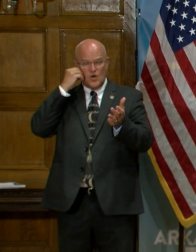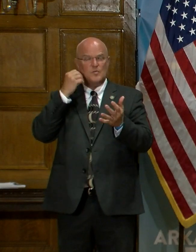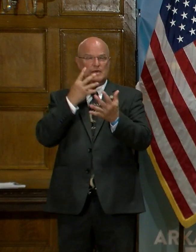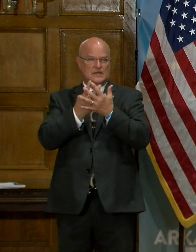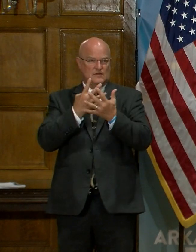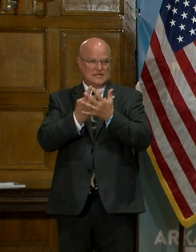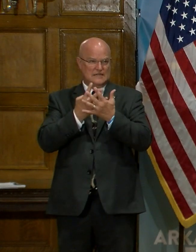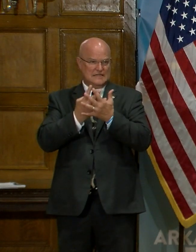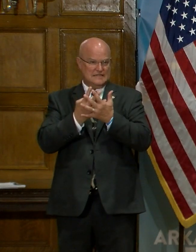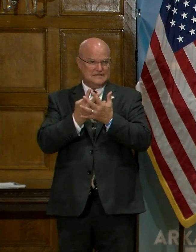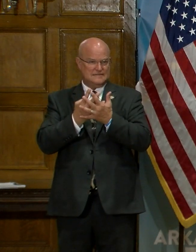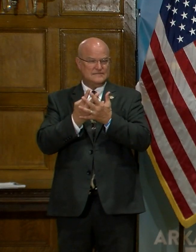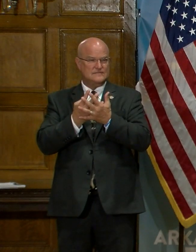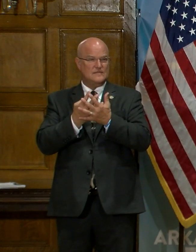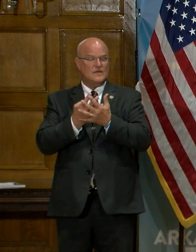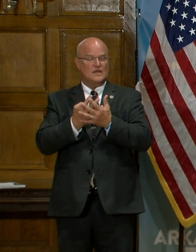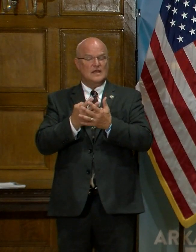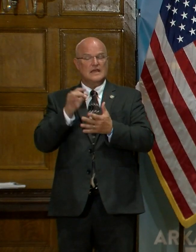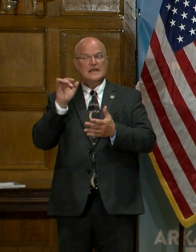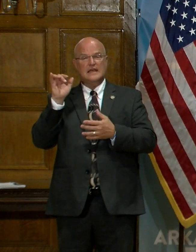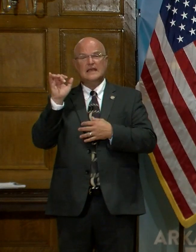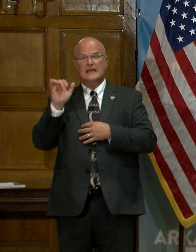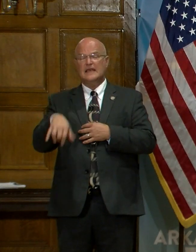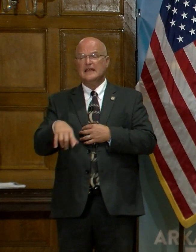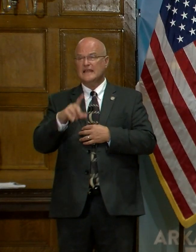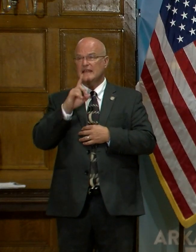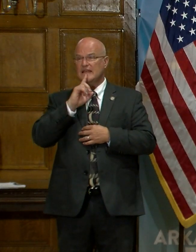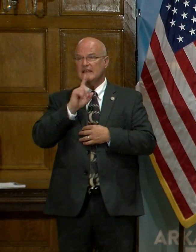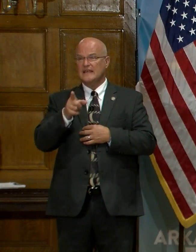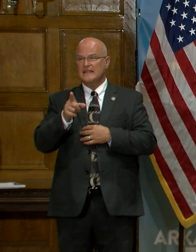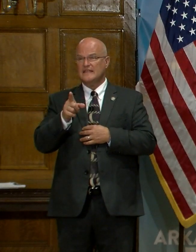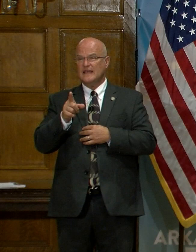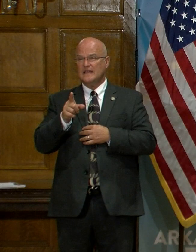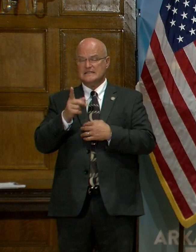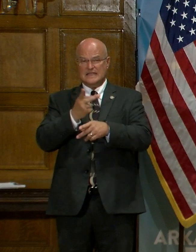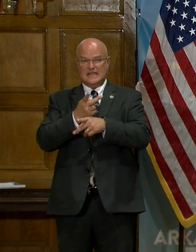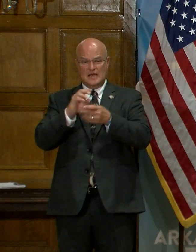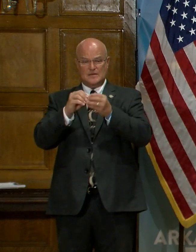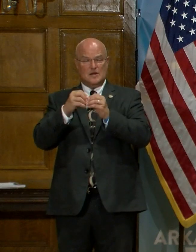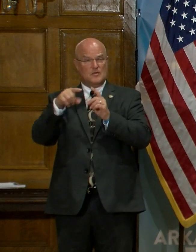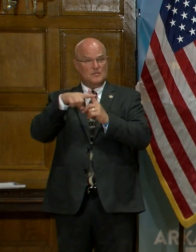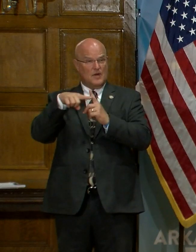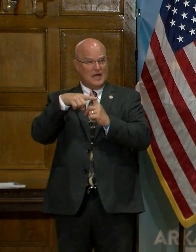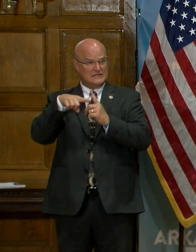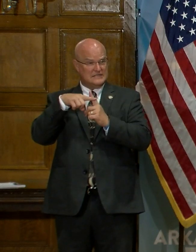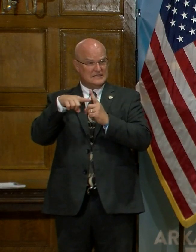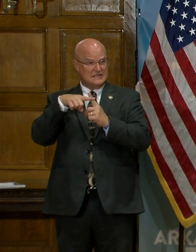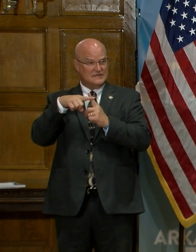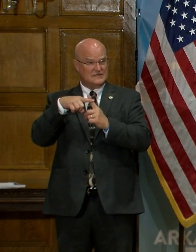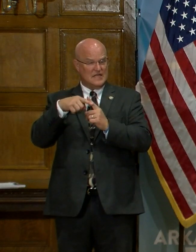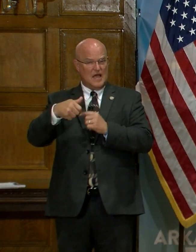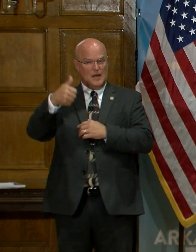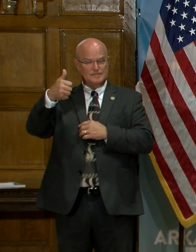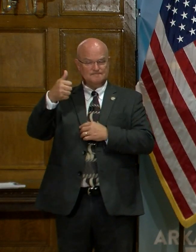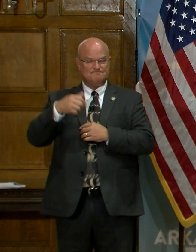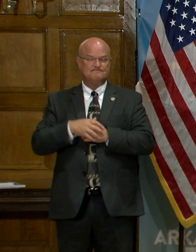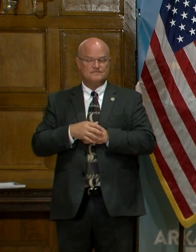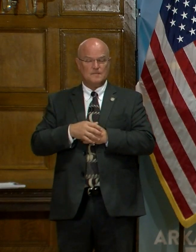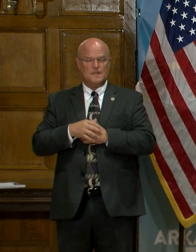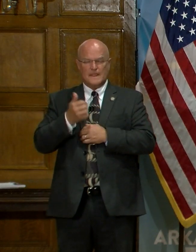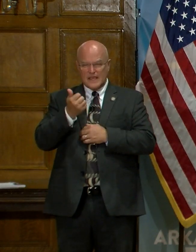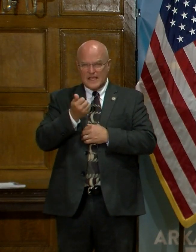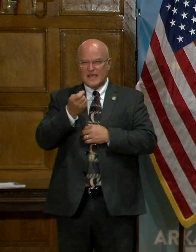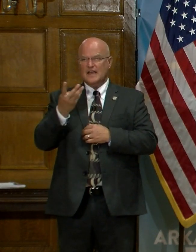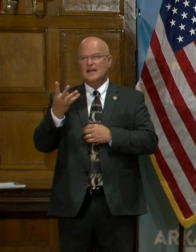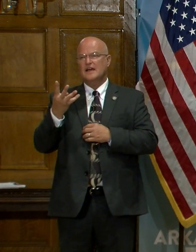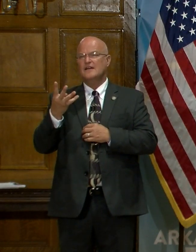correctional facilities, which has kept our number of positives up.